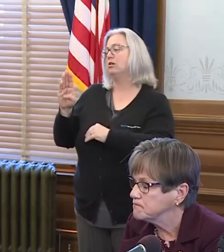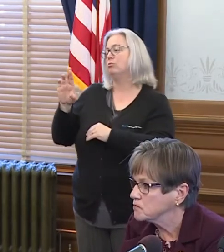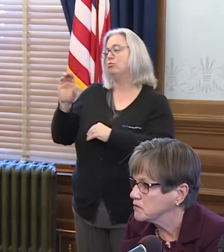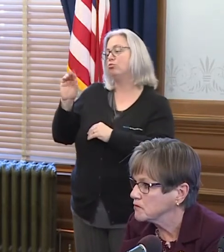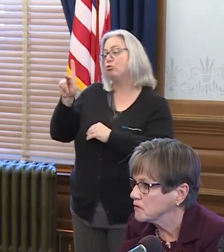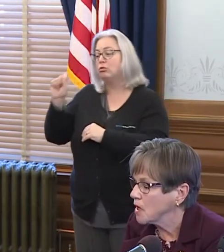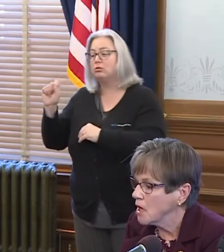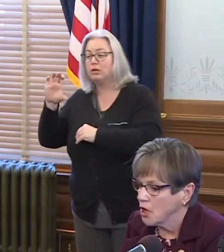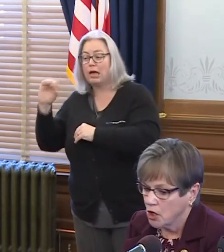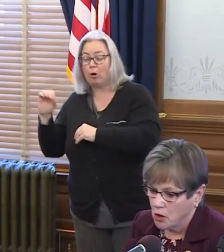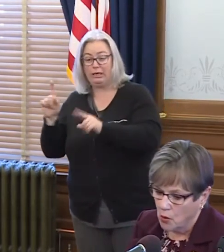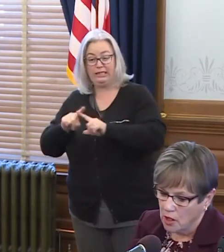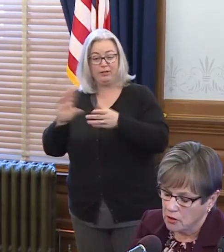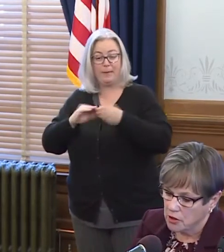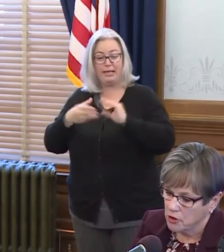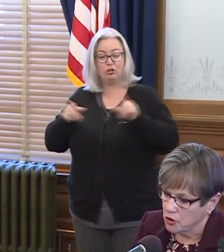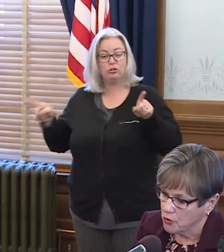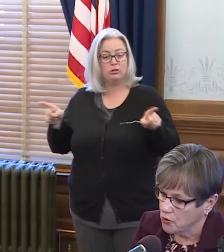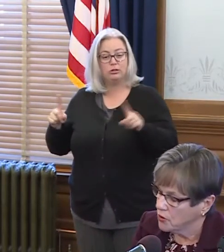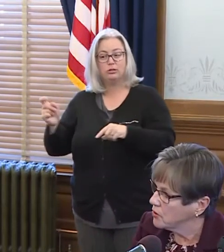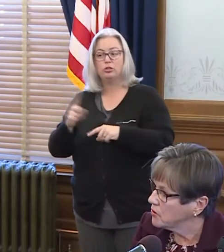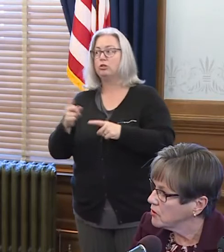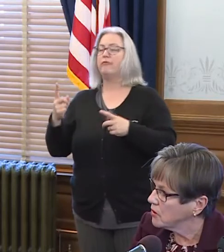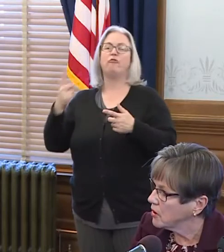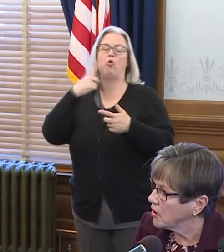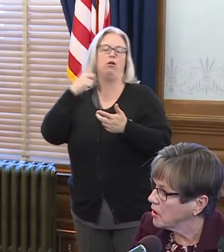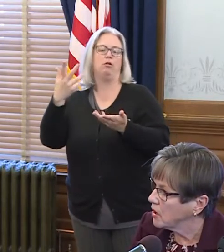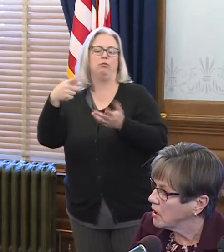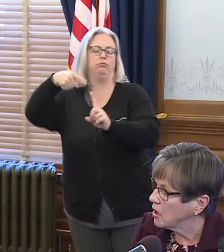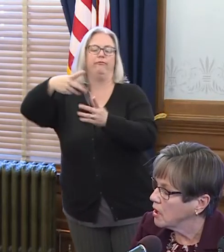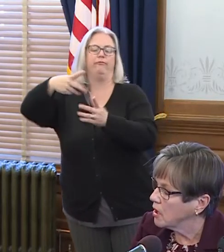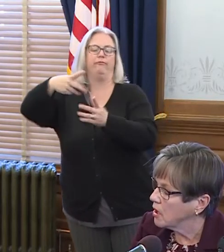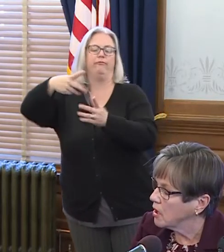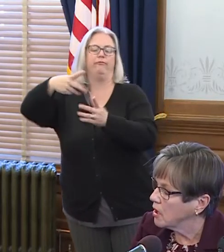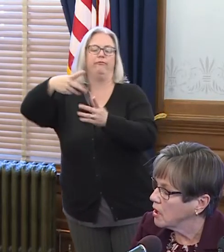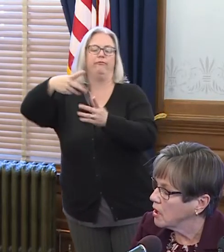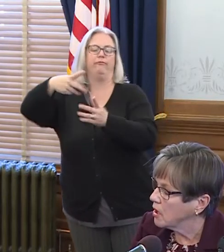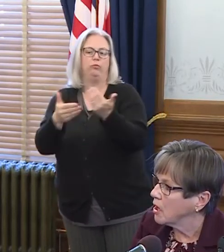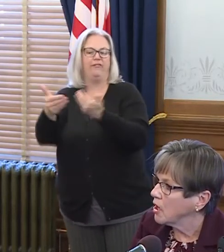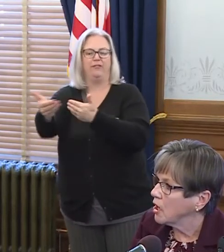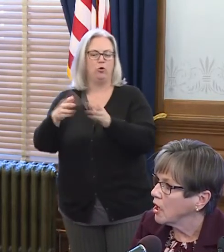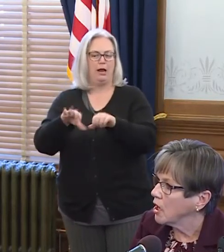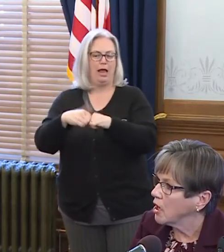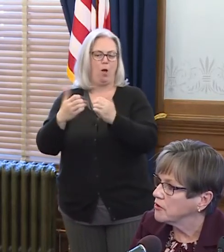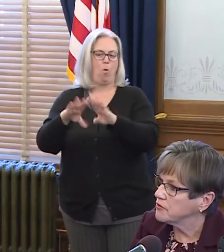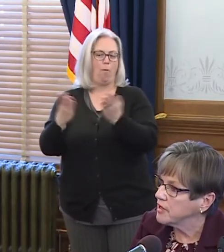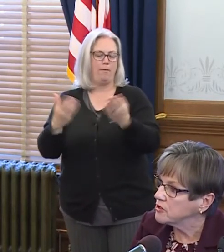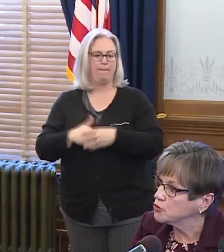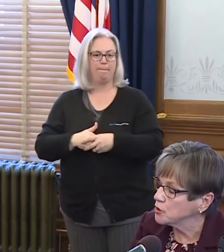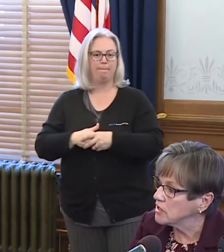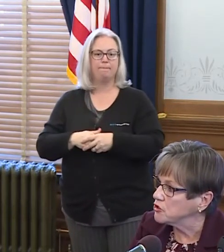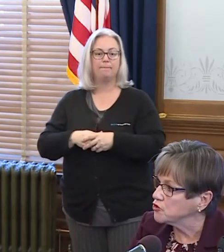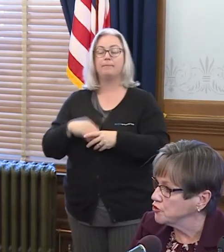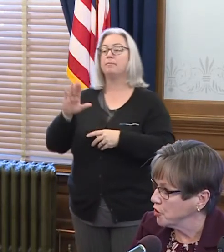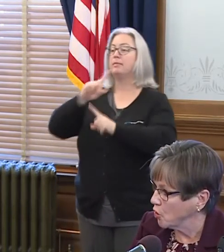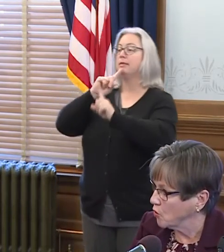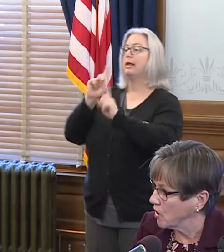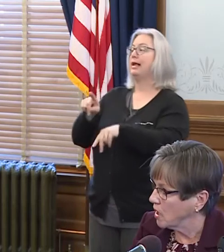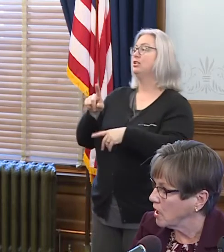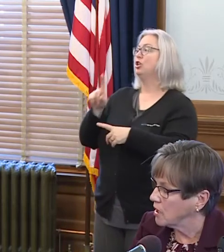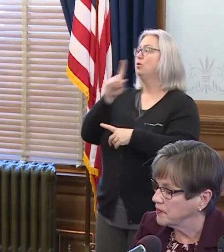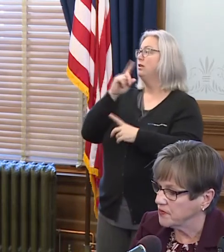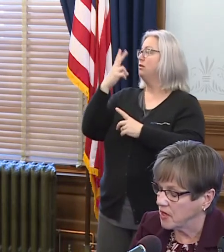County? Well, What to do going forward? The answer really is